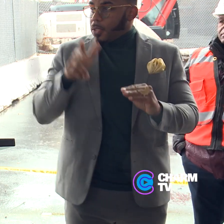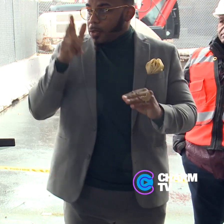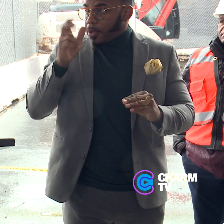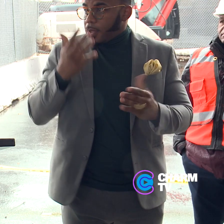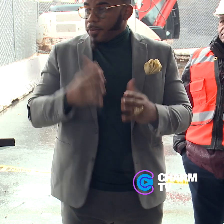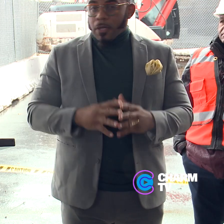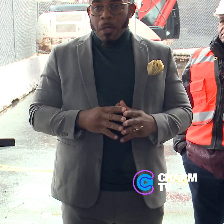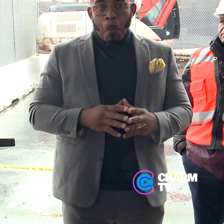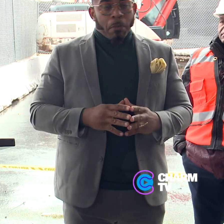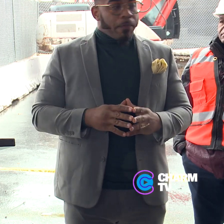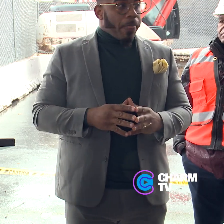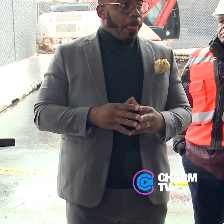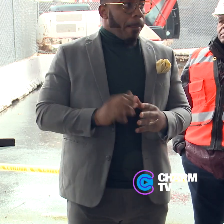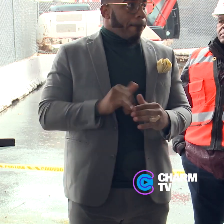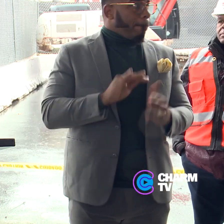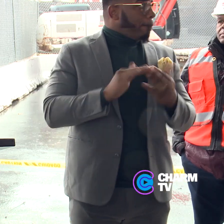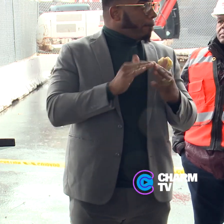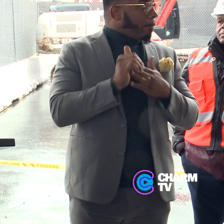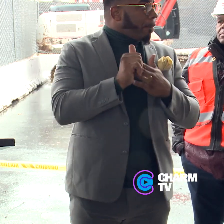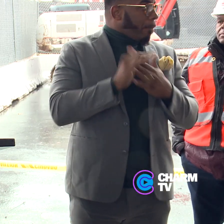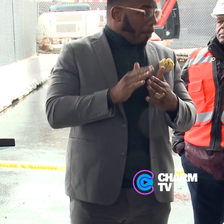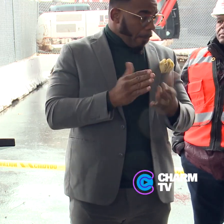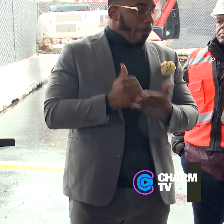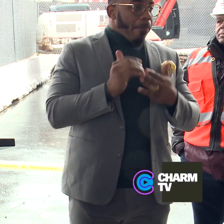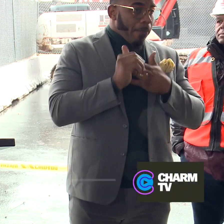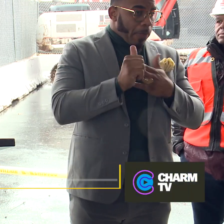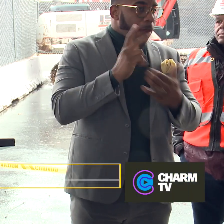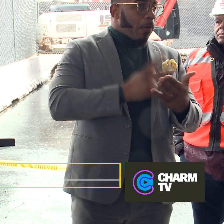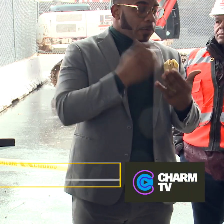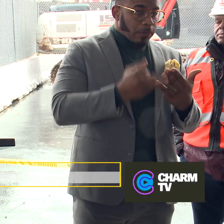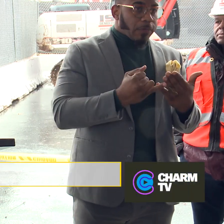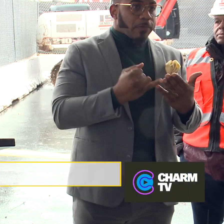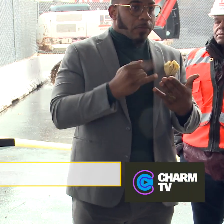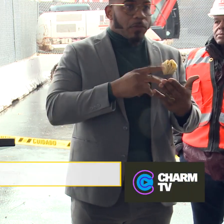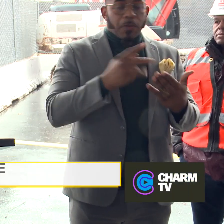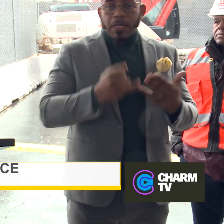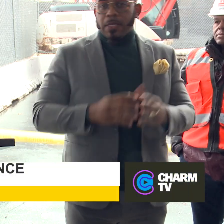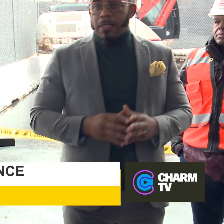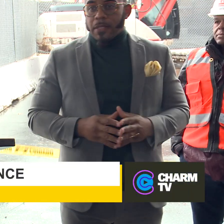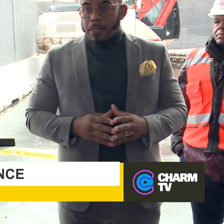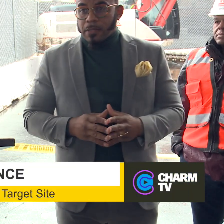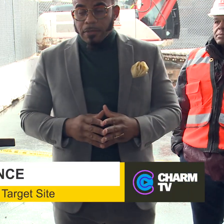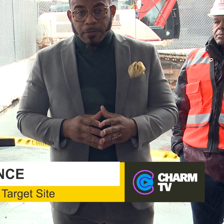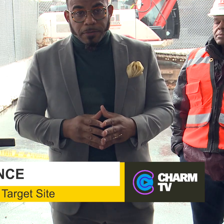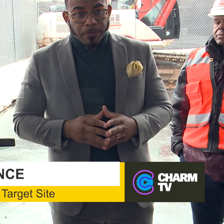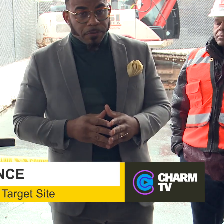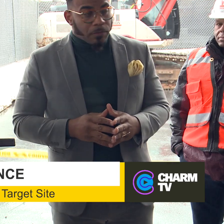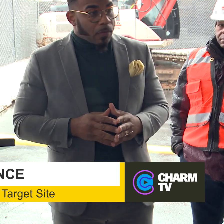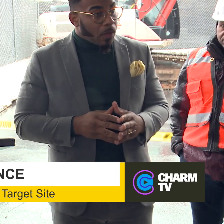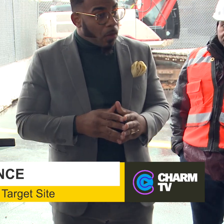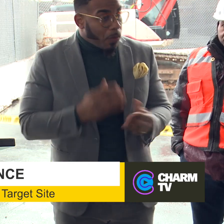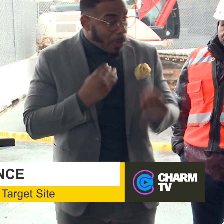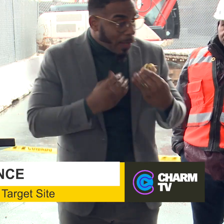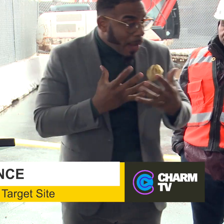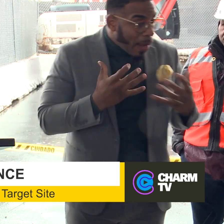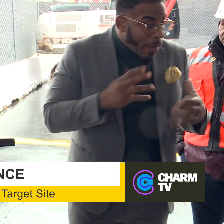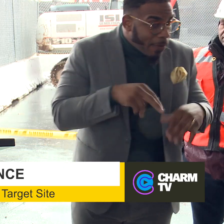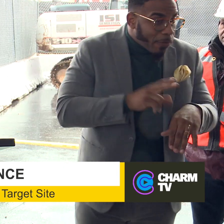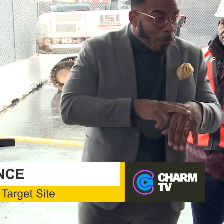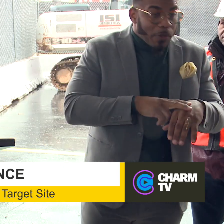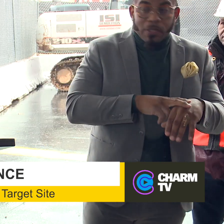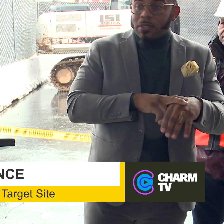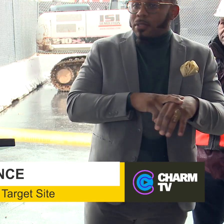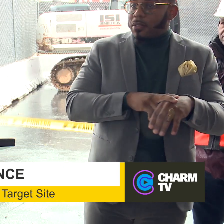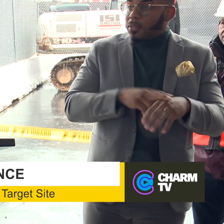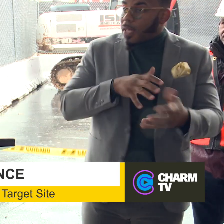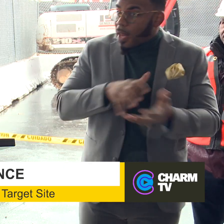heard, with neighborhood leaders to help guide the programming of the project. We eat a lot,